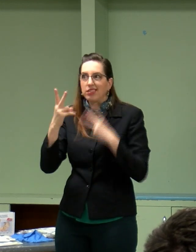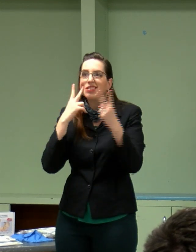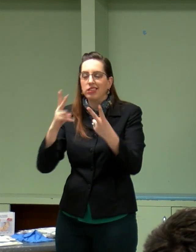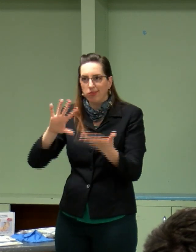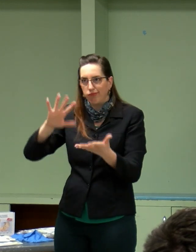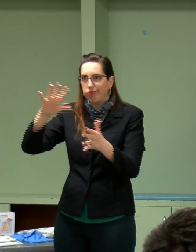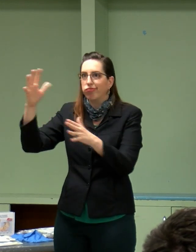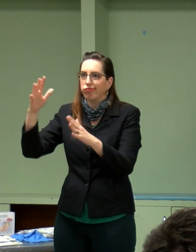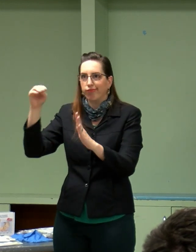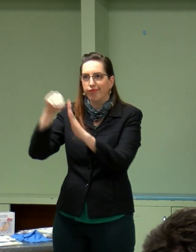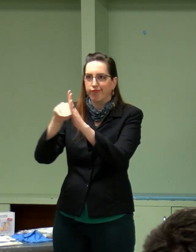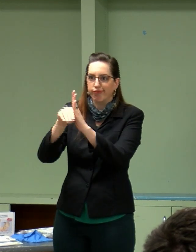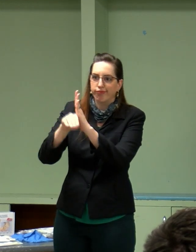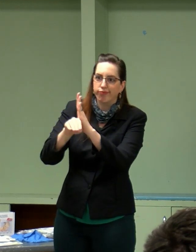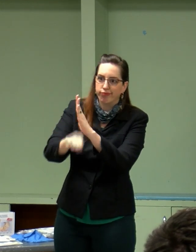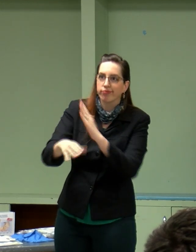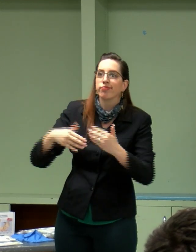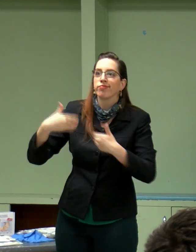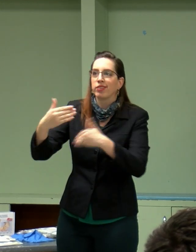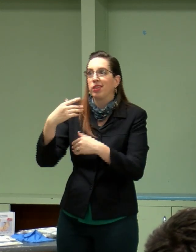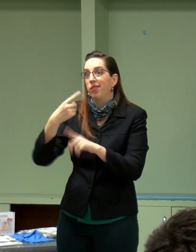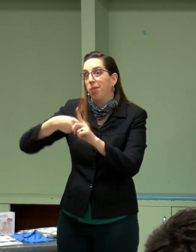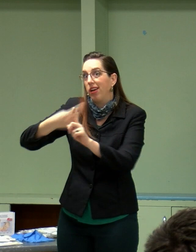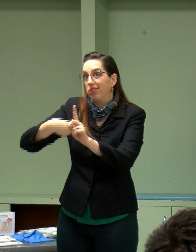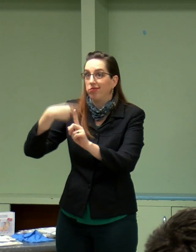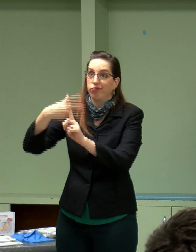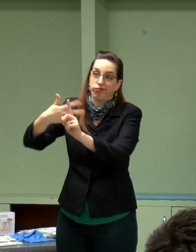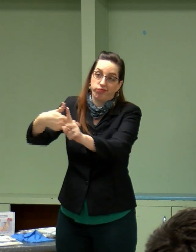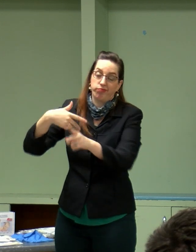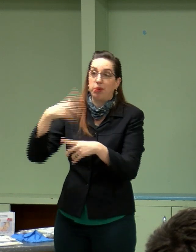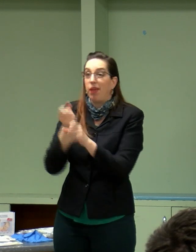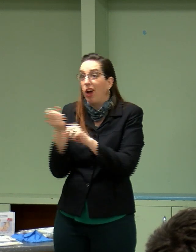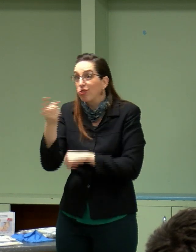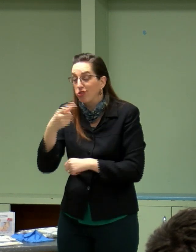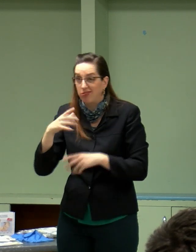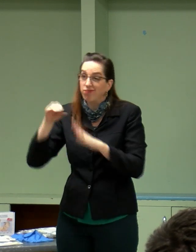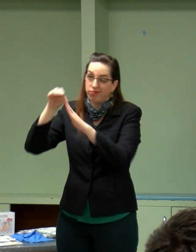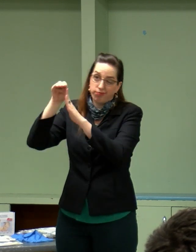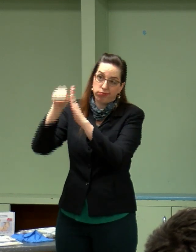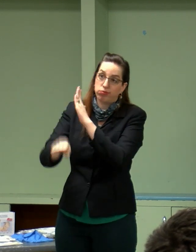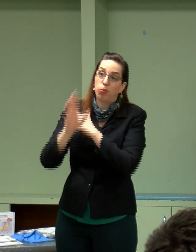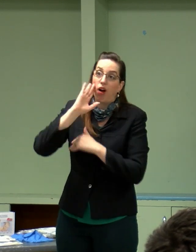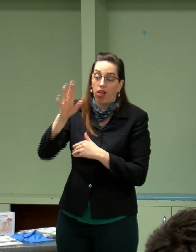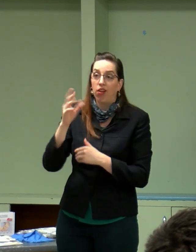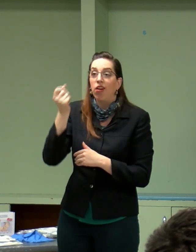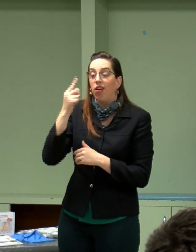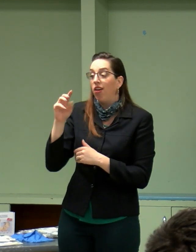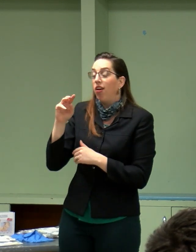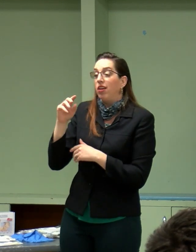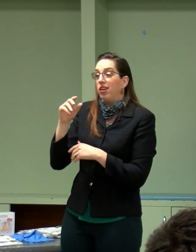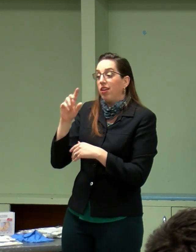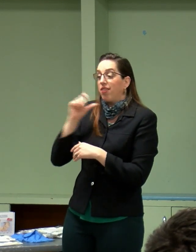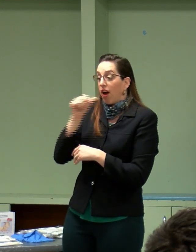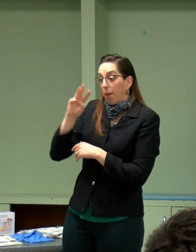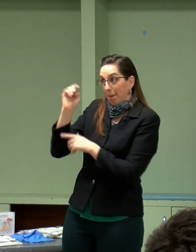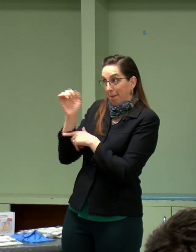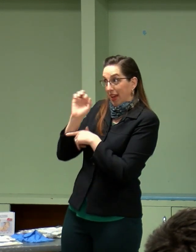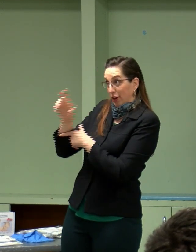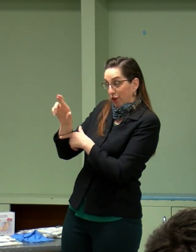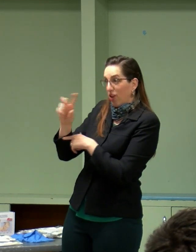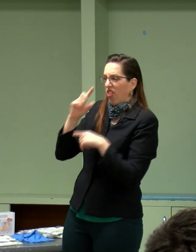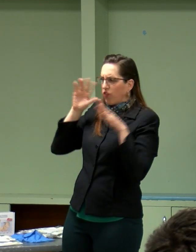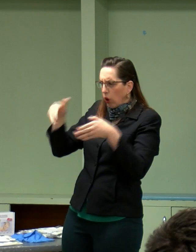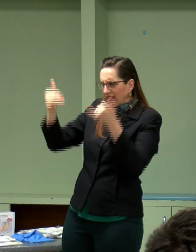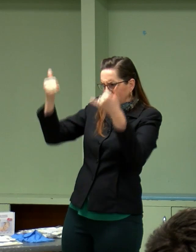why it's really important, and that we're very thankful that the mayor is just not dedicated to the emergency response, but the